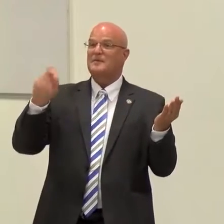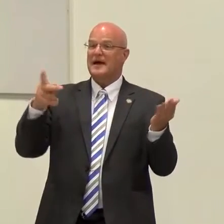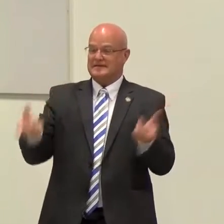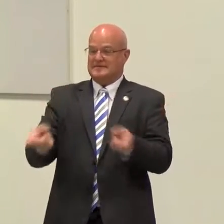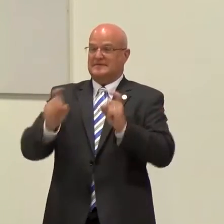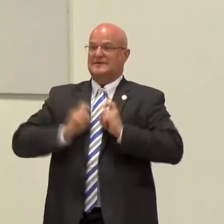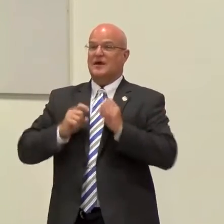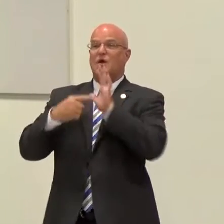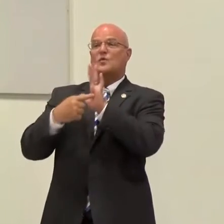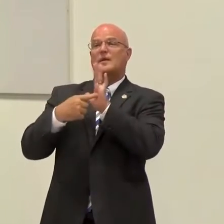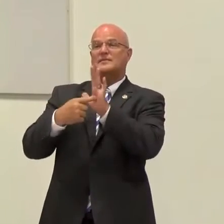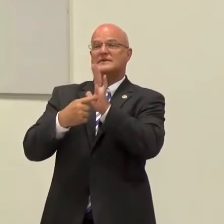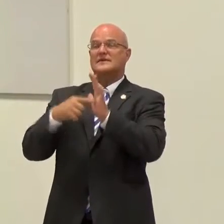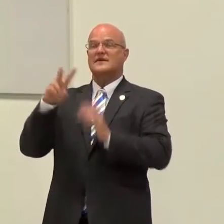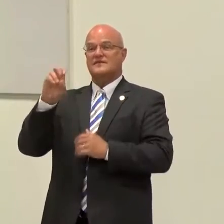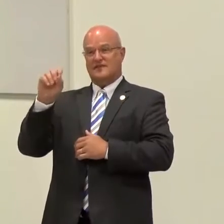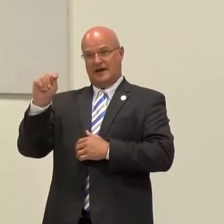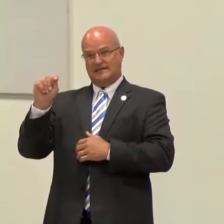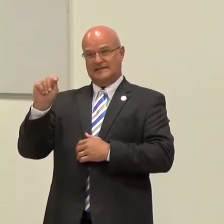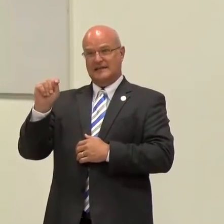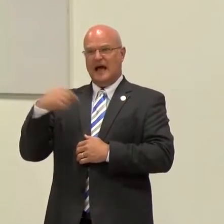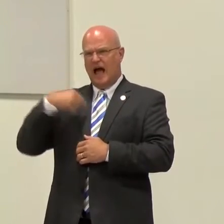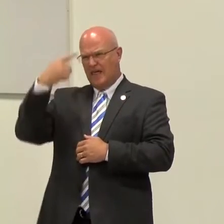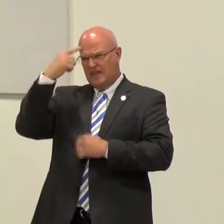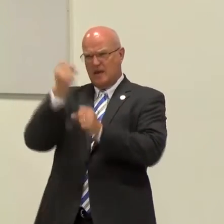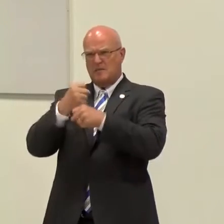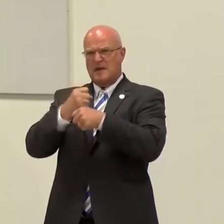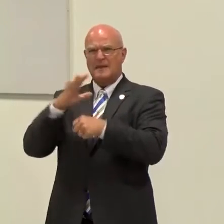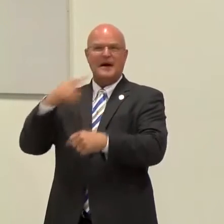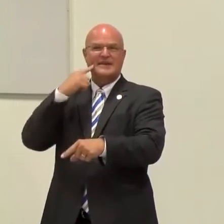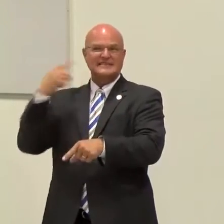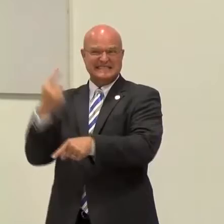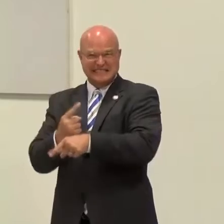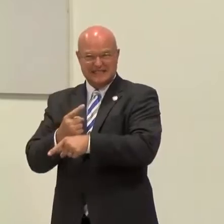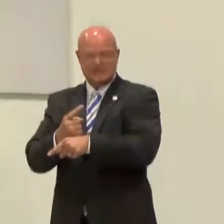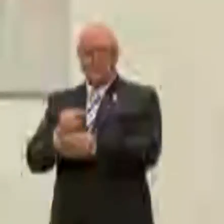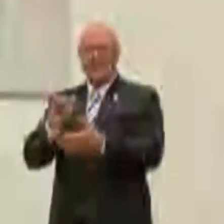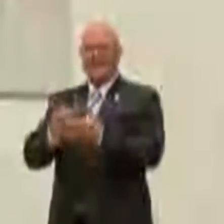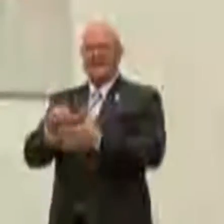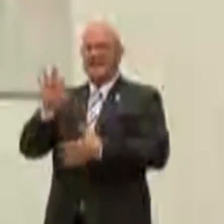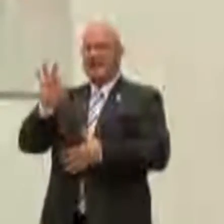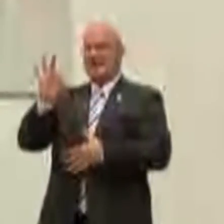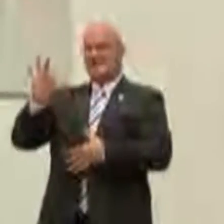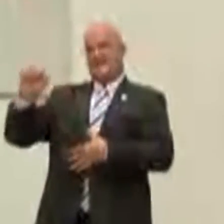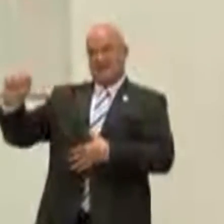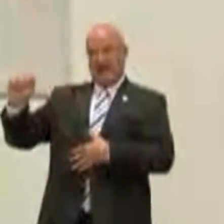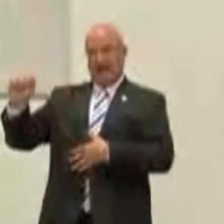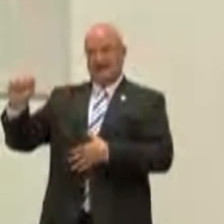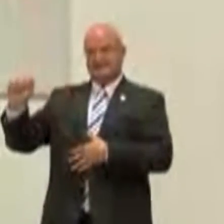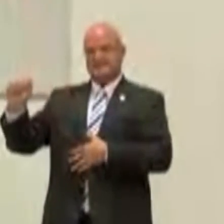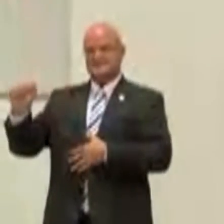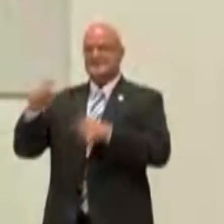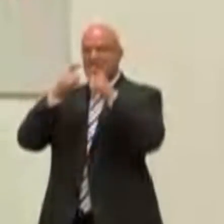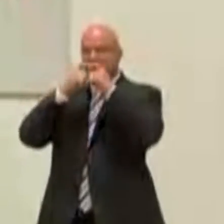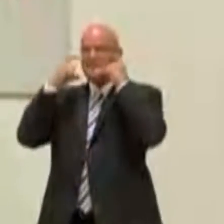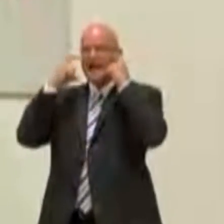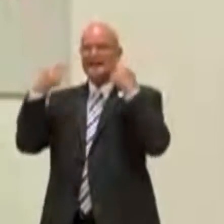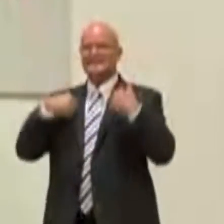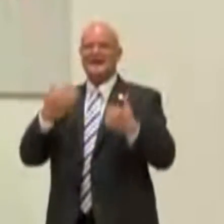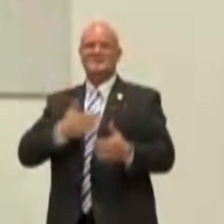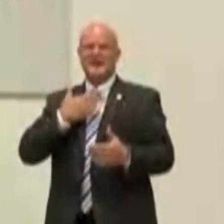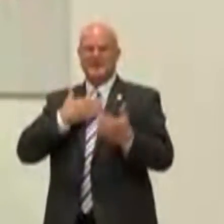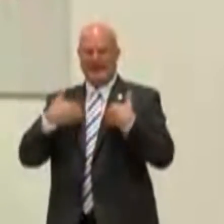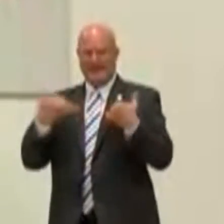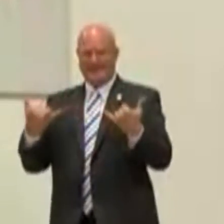been provided by Representative Vaught. I believe was made by her sister, which is an FFA mask, and I'm